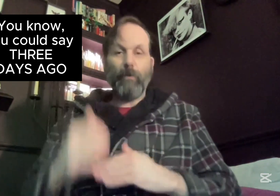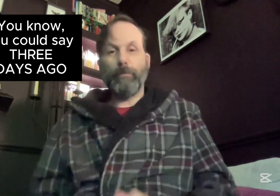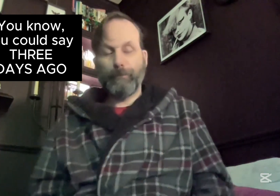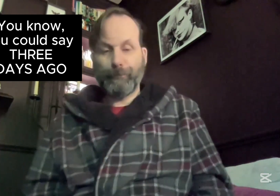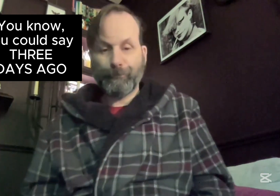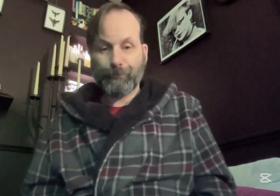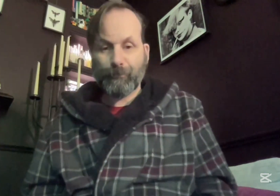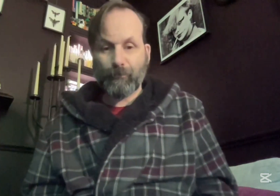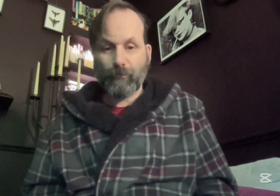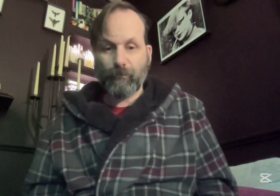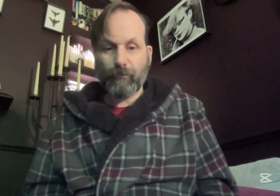ago.